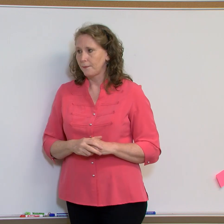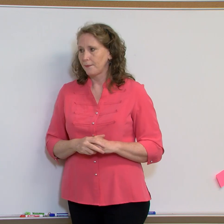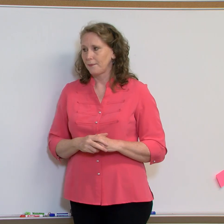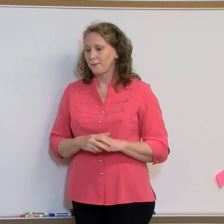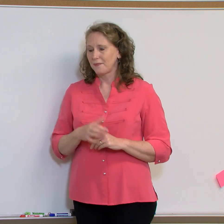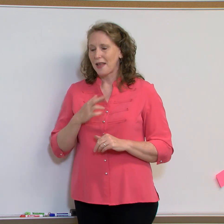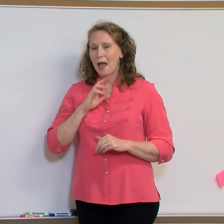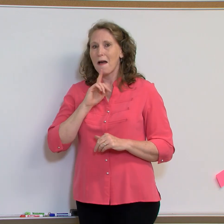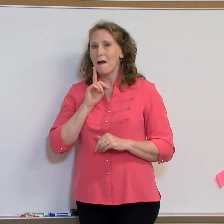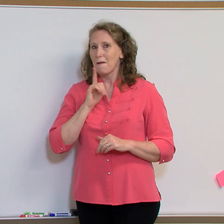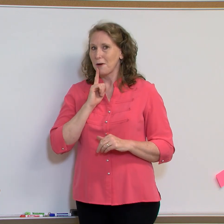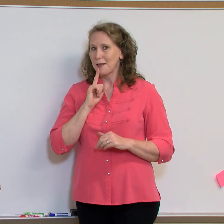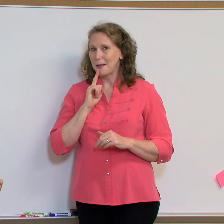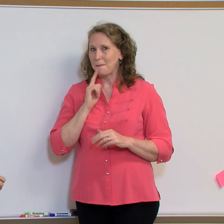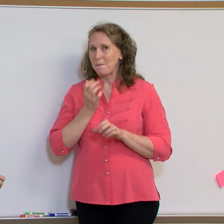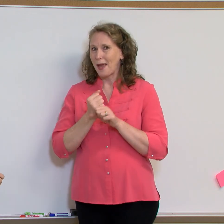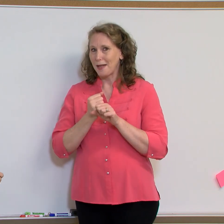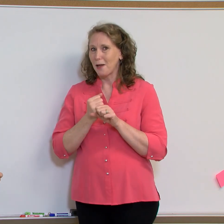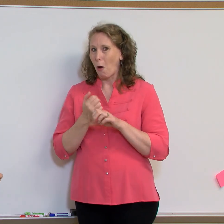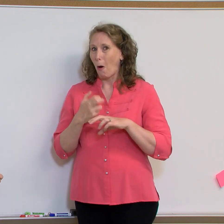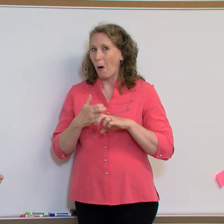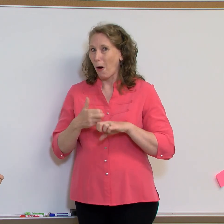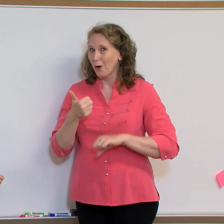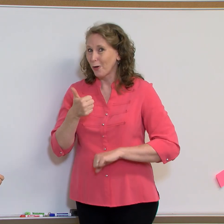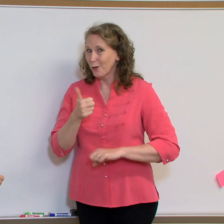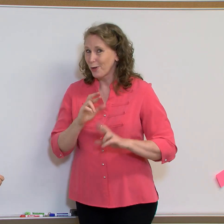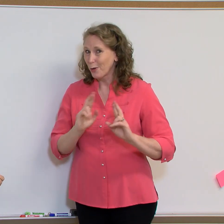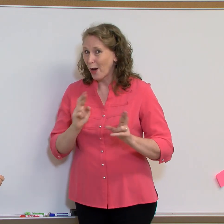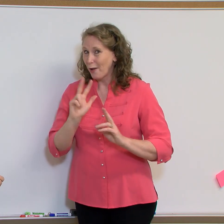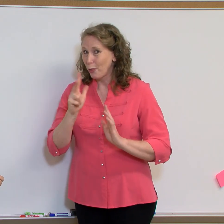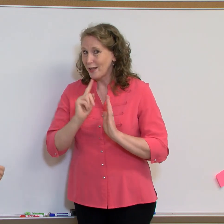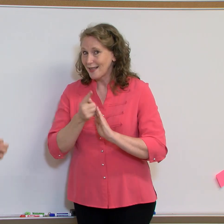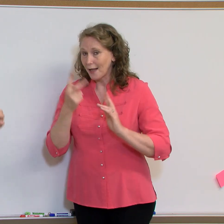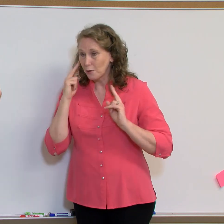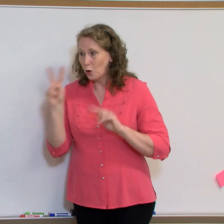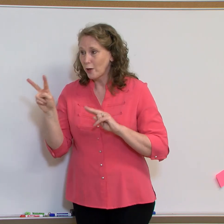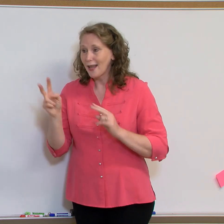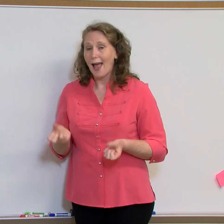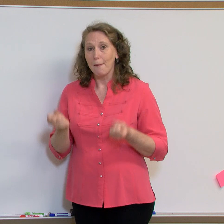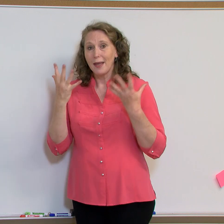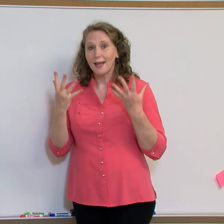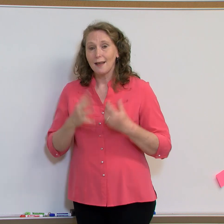I've really upped the ante this time. Are you ready for your 3-second look?